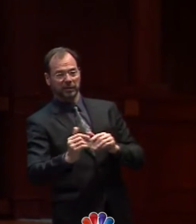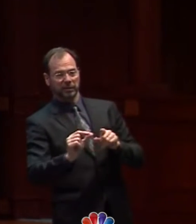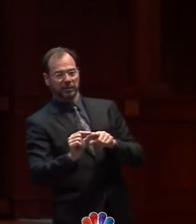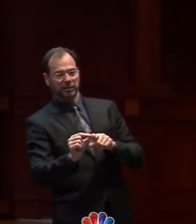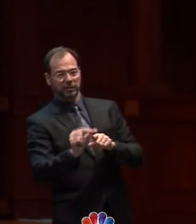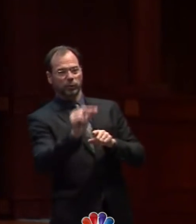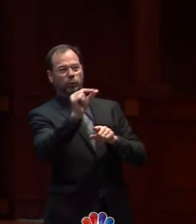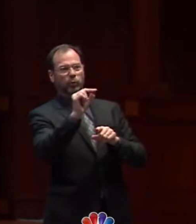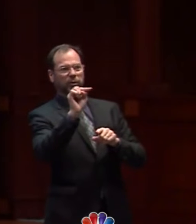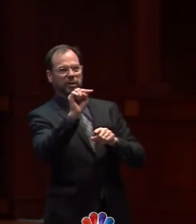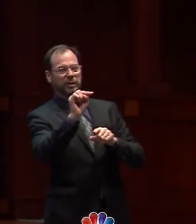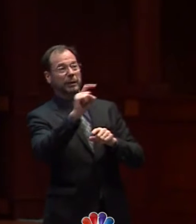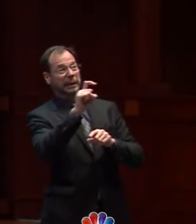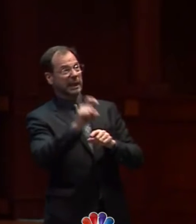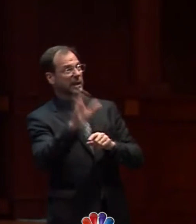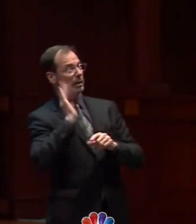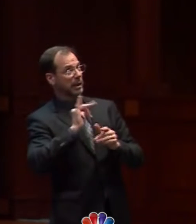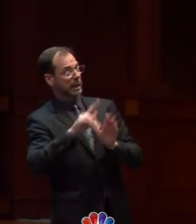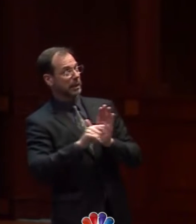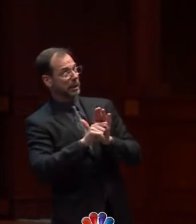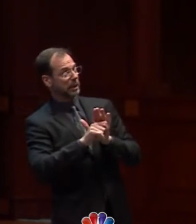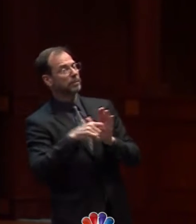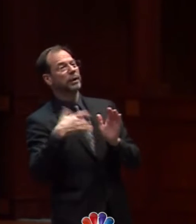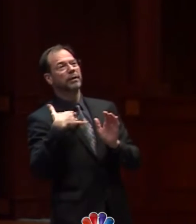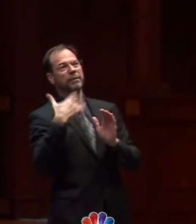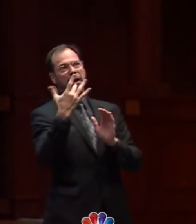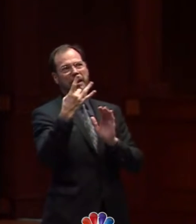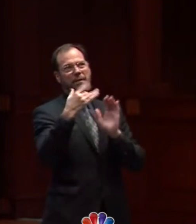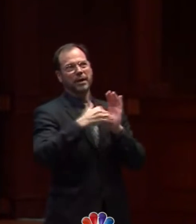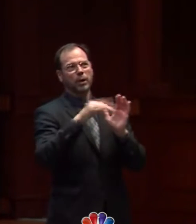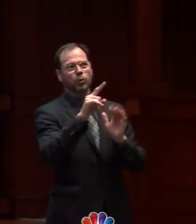time in Texas, we had